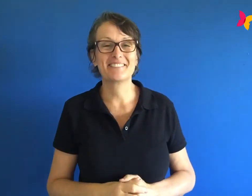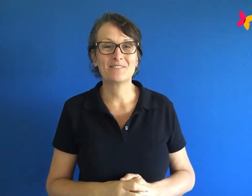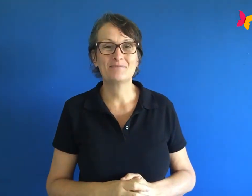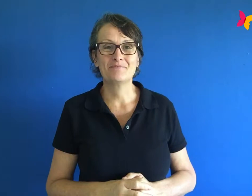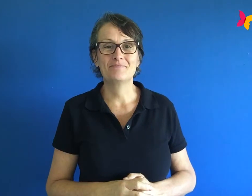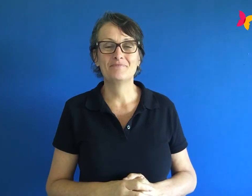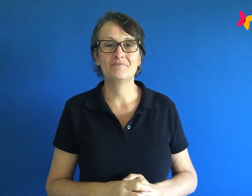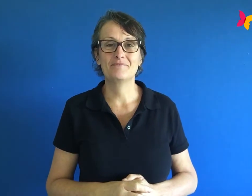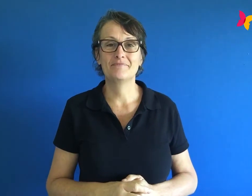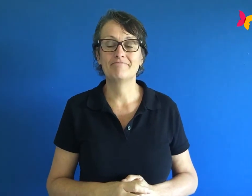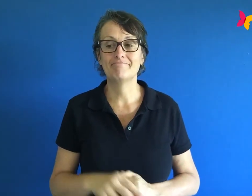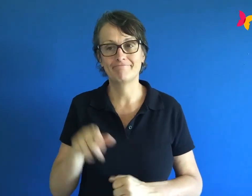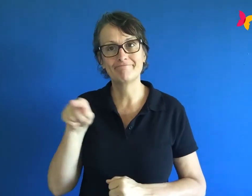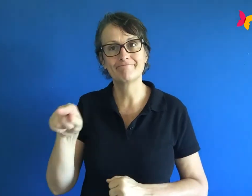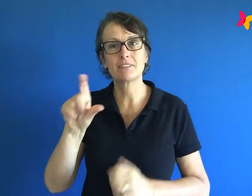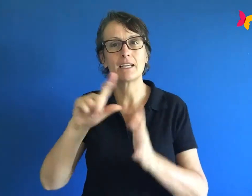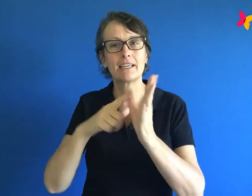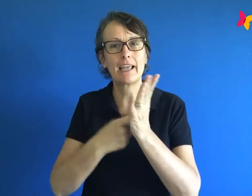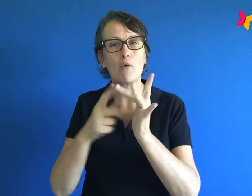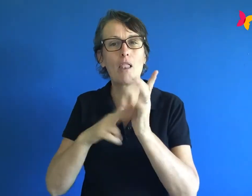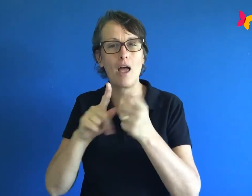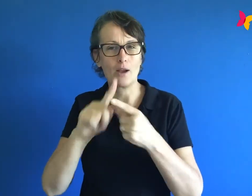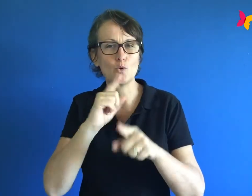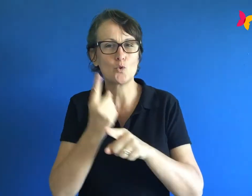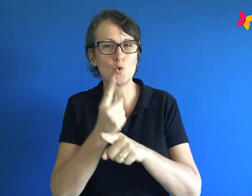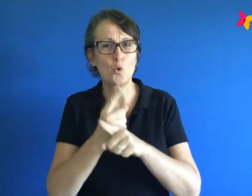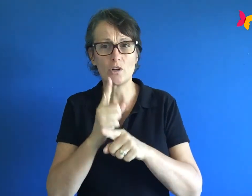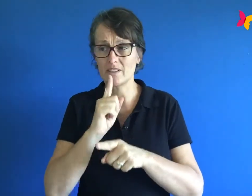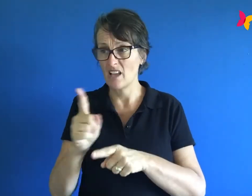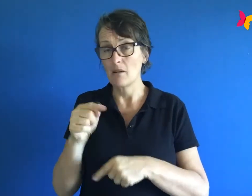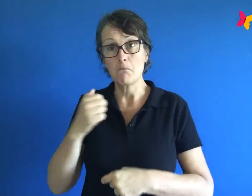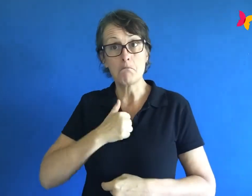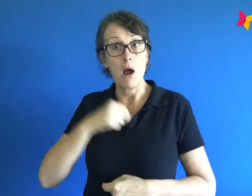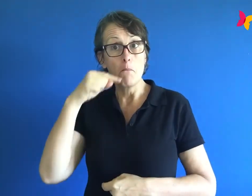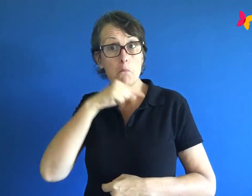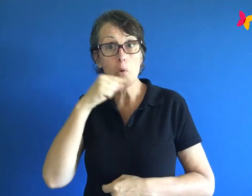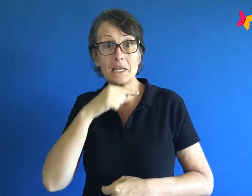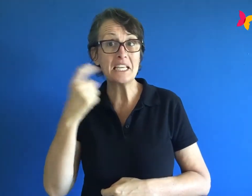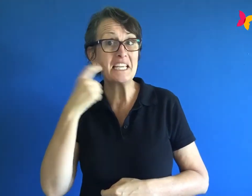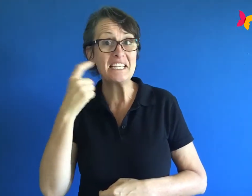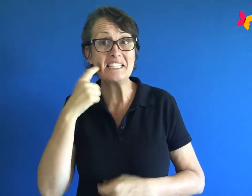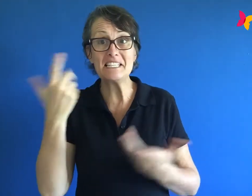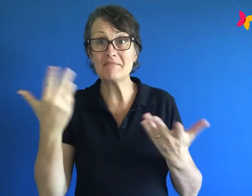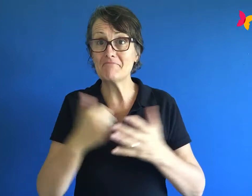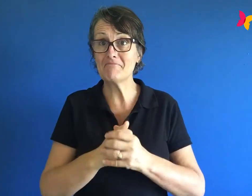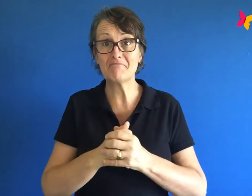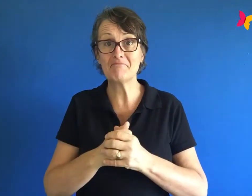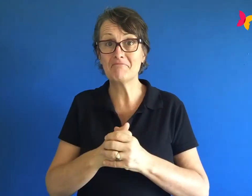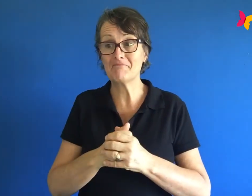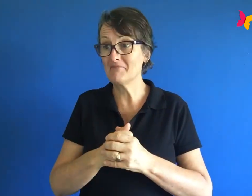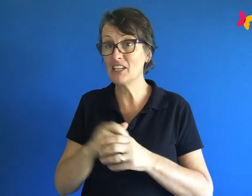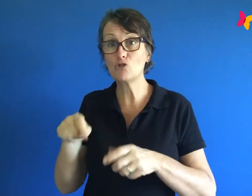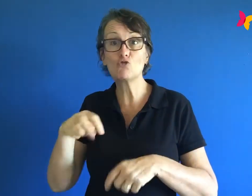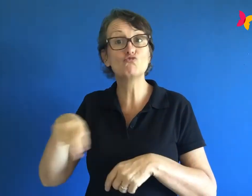He was an easy kid. You know, he just made his lunch and off he toddled. He was super